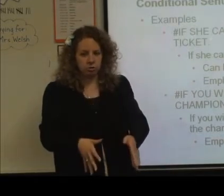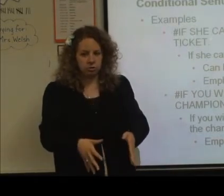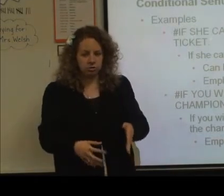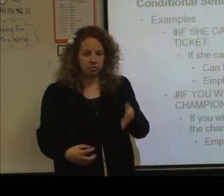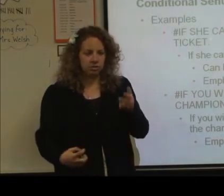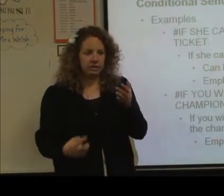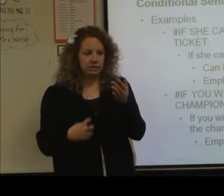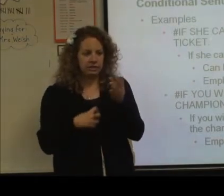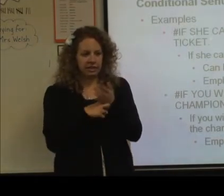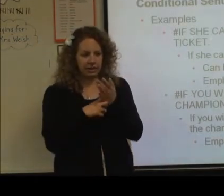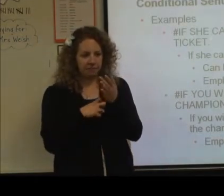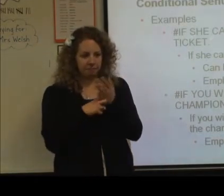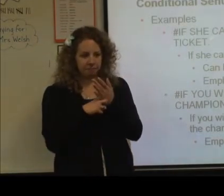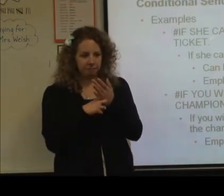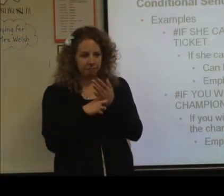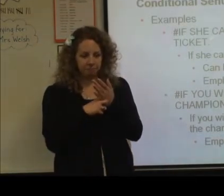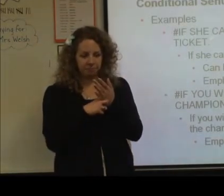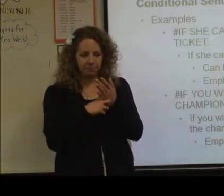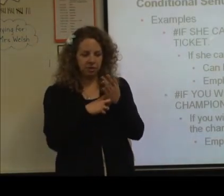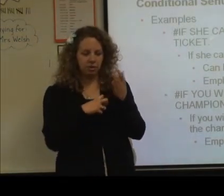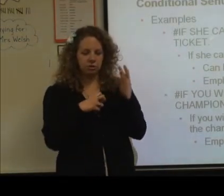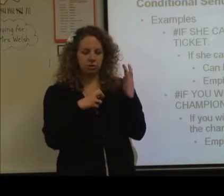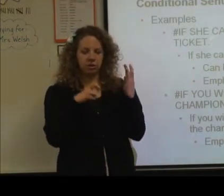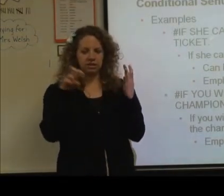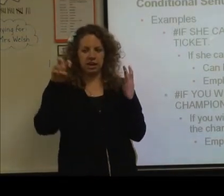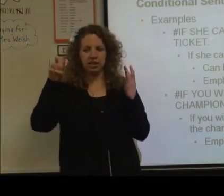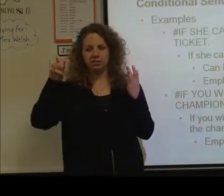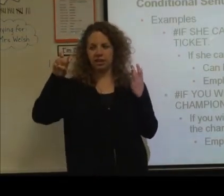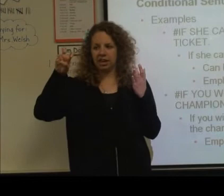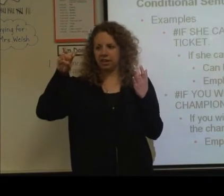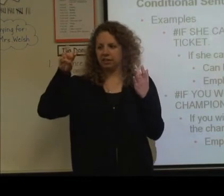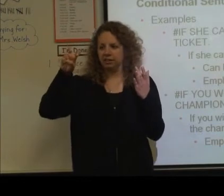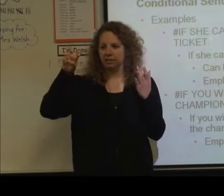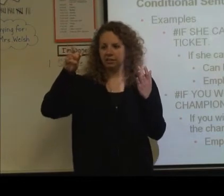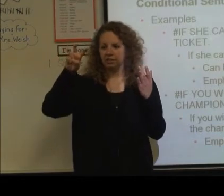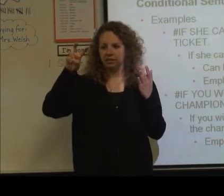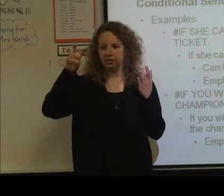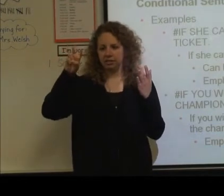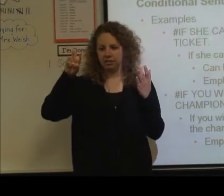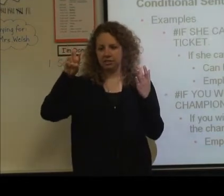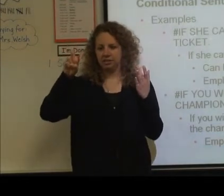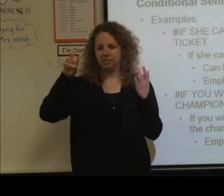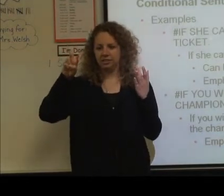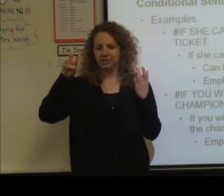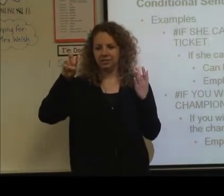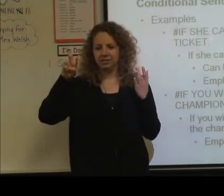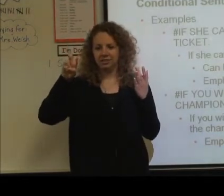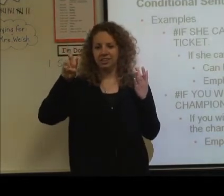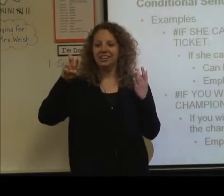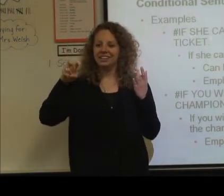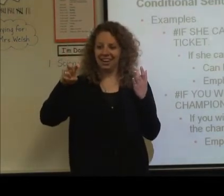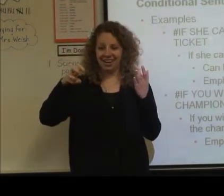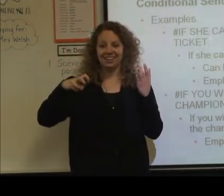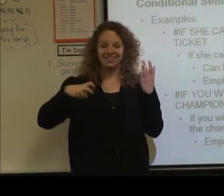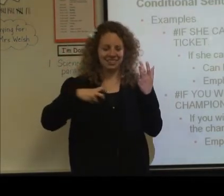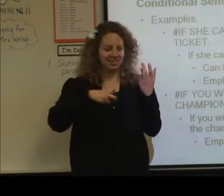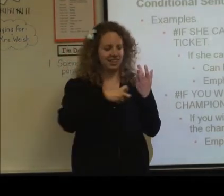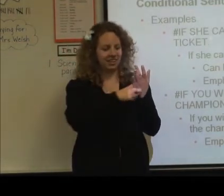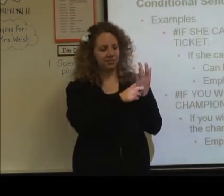Lose ticket. So it's kind of like. Oh, it's like they're clipping off the ticket. Yeah, it's like that. Like if